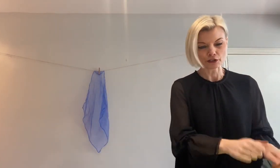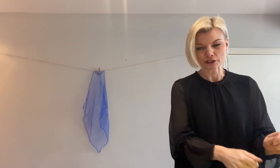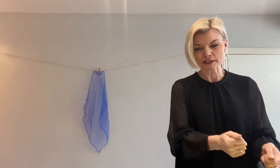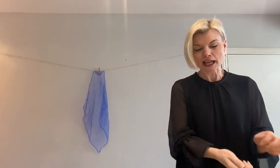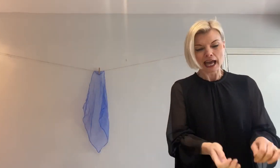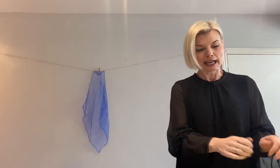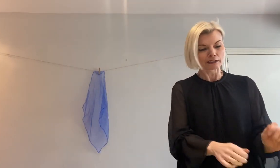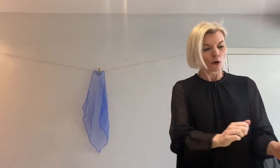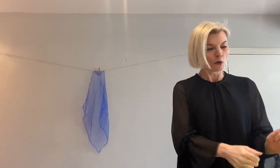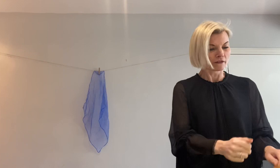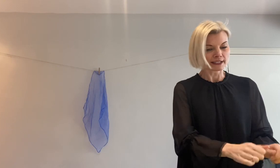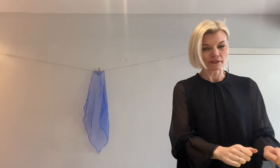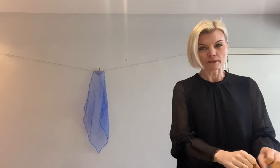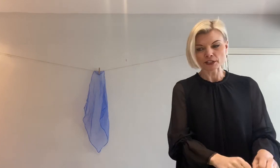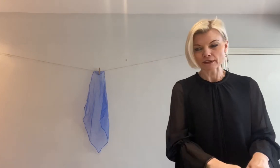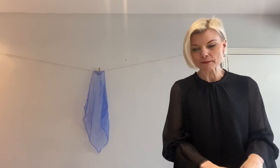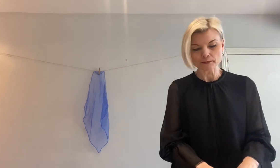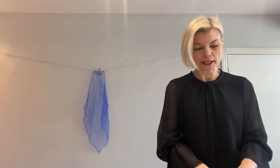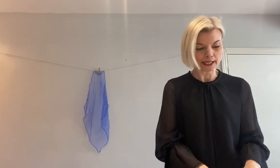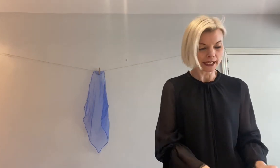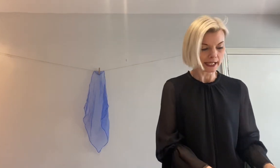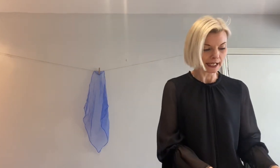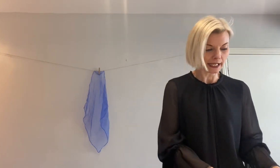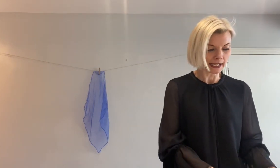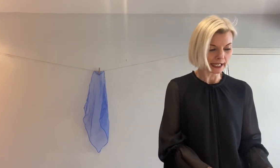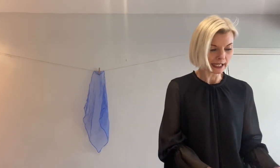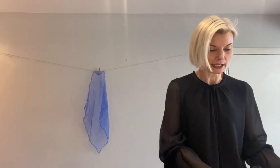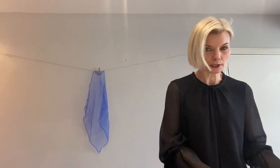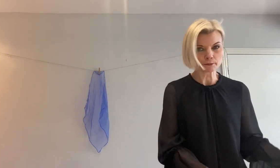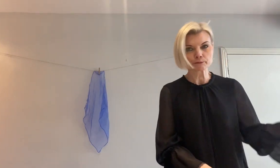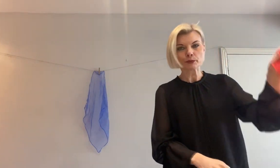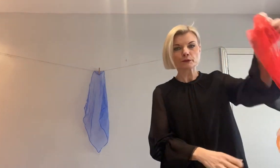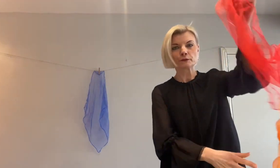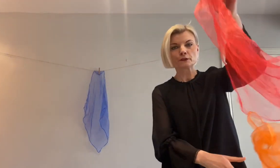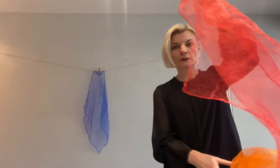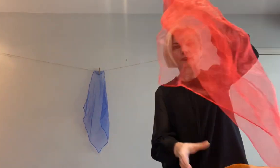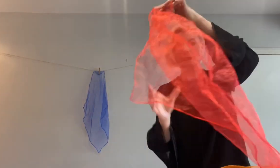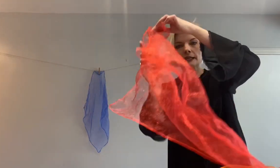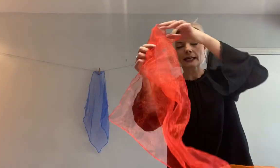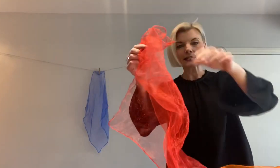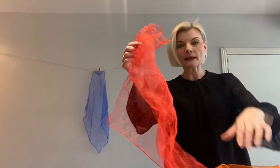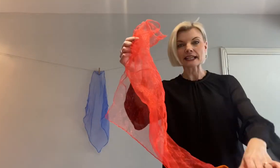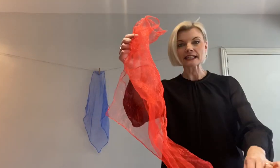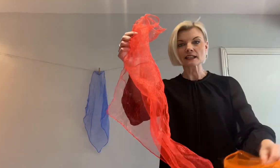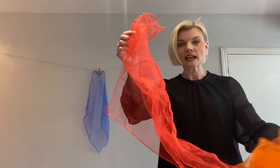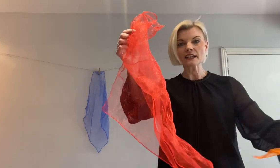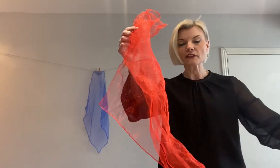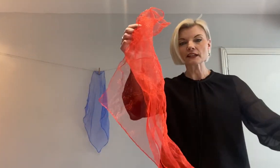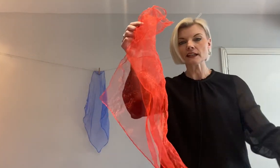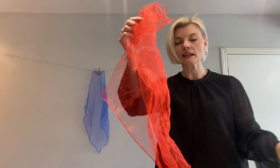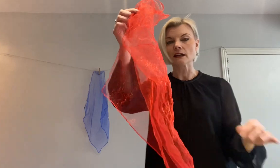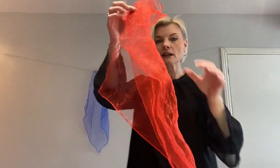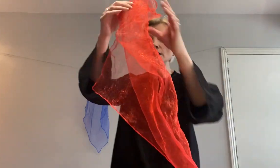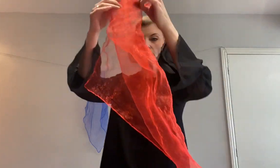lotions. And all of a sudden, there was a great big poof! And he made another colour. Look!